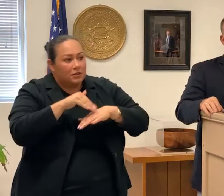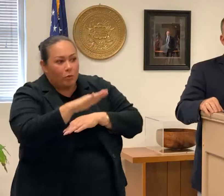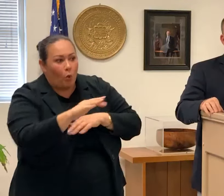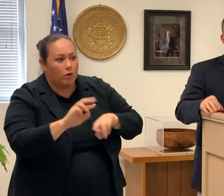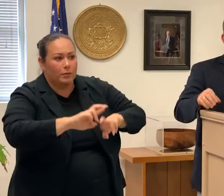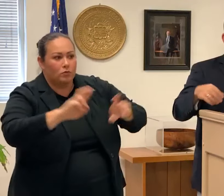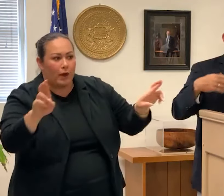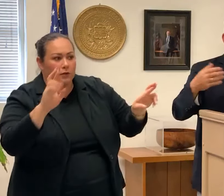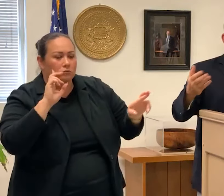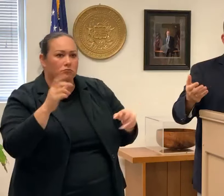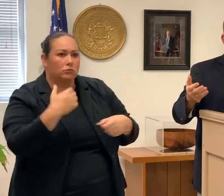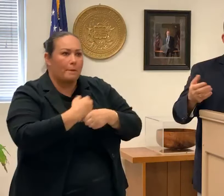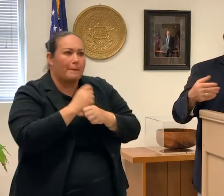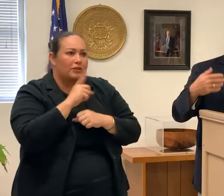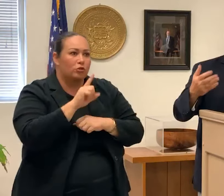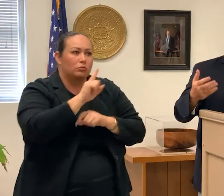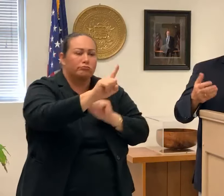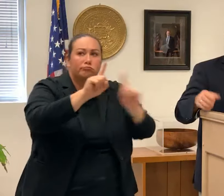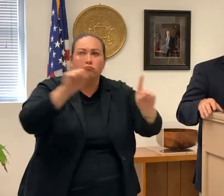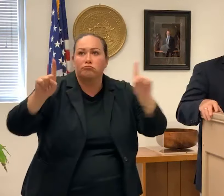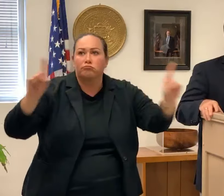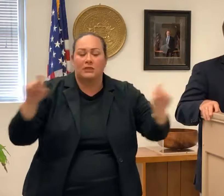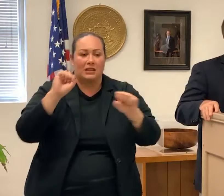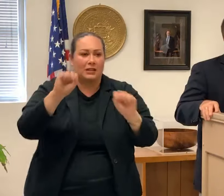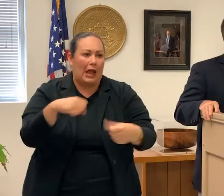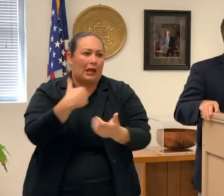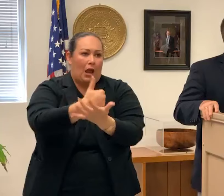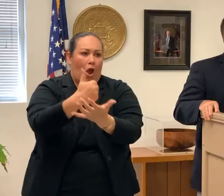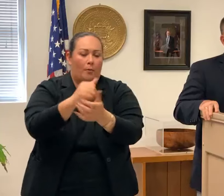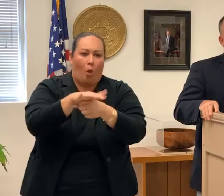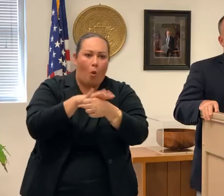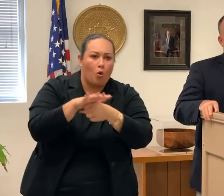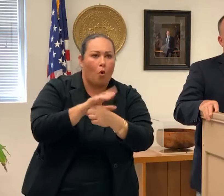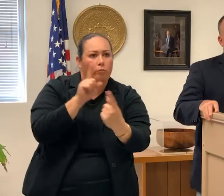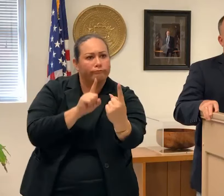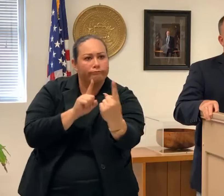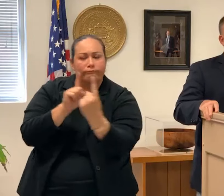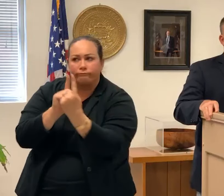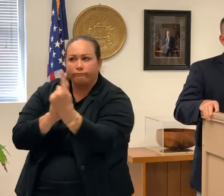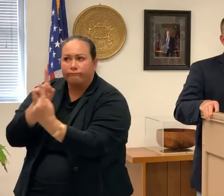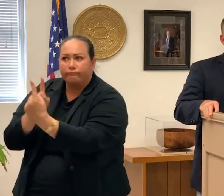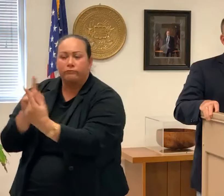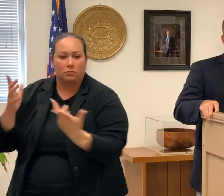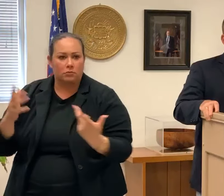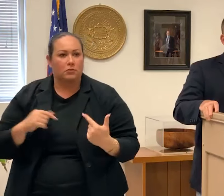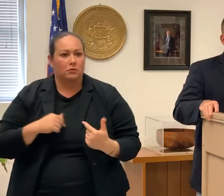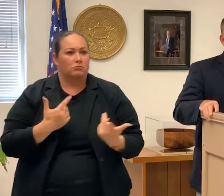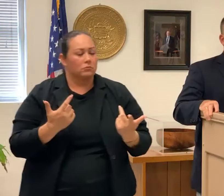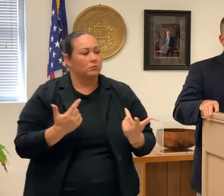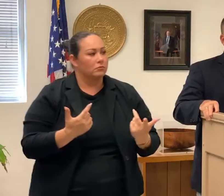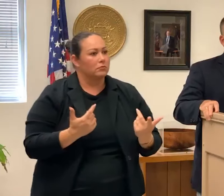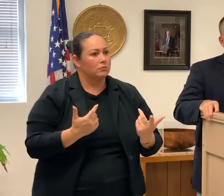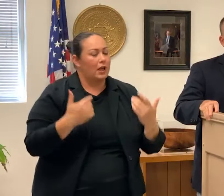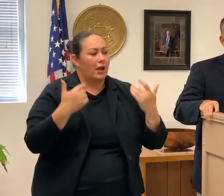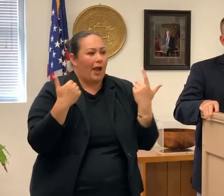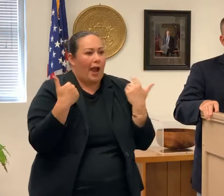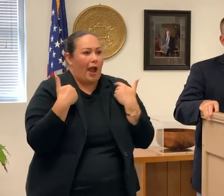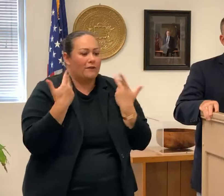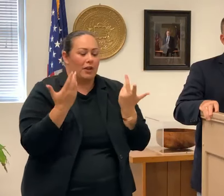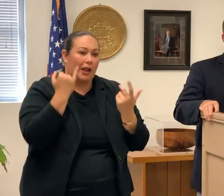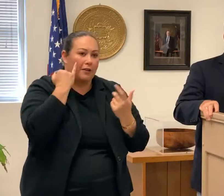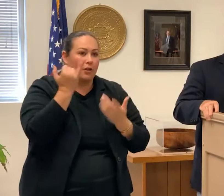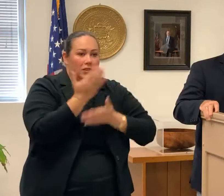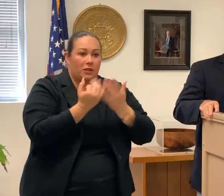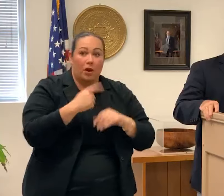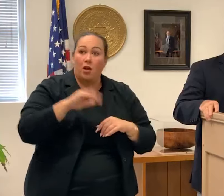that 48-hour question is just clear. Just come get help. Finding out if someone hadn't heard there were several units